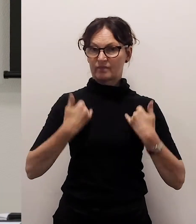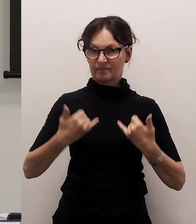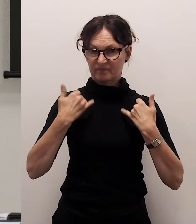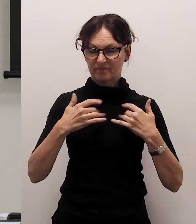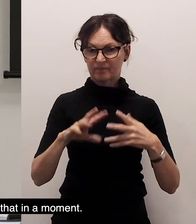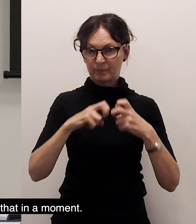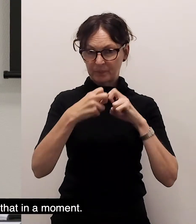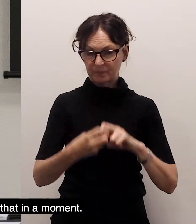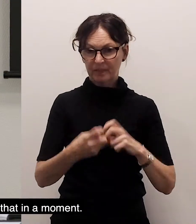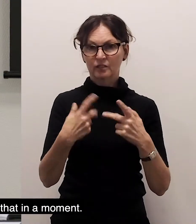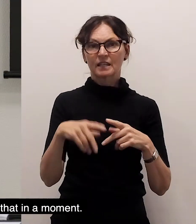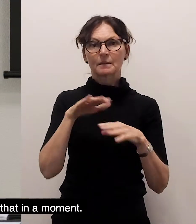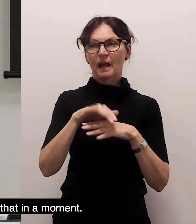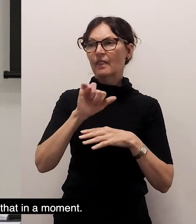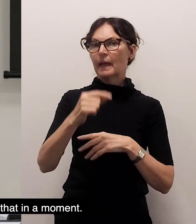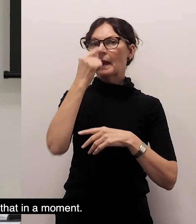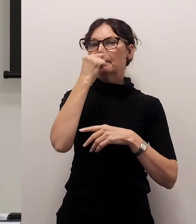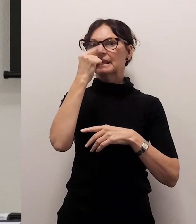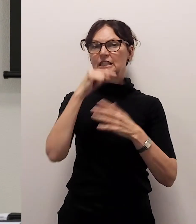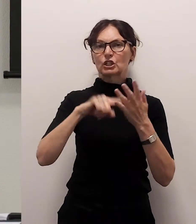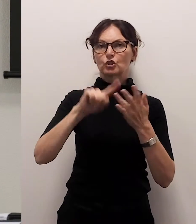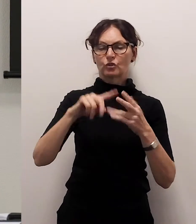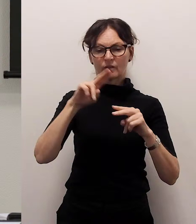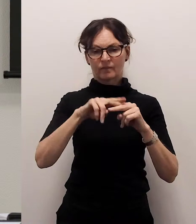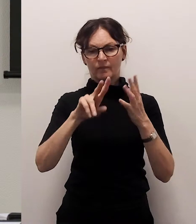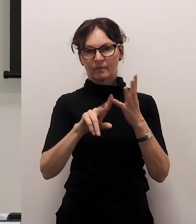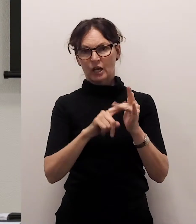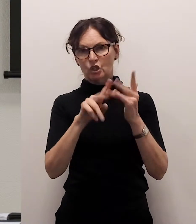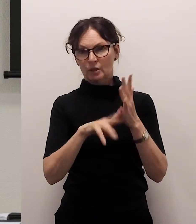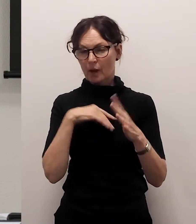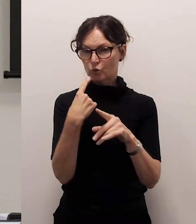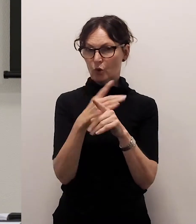impact. So I'll come back to that in a moment.